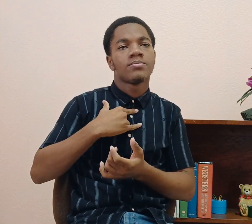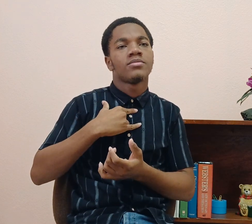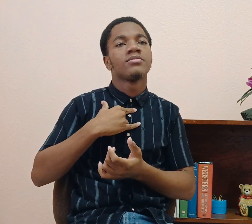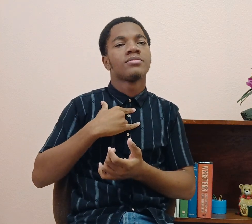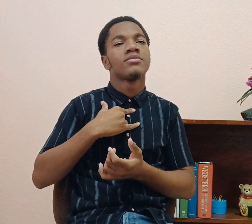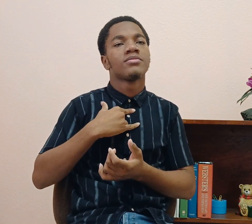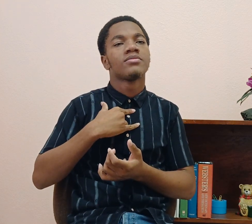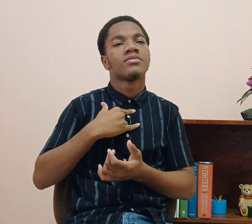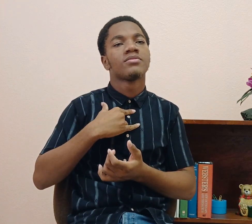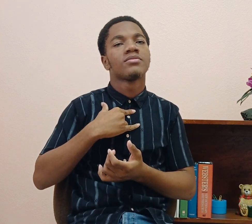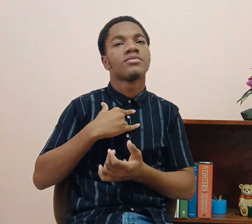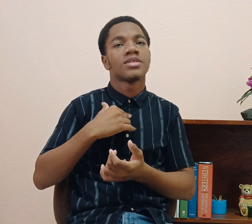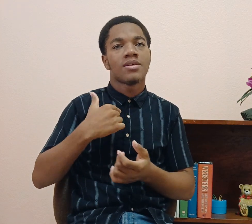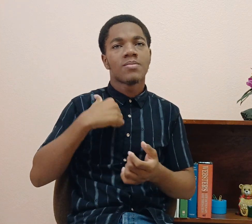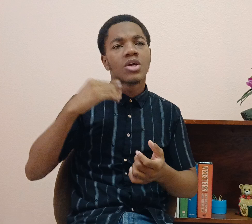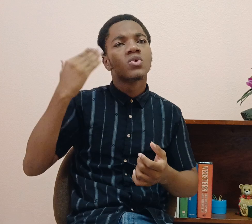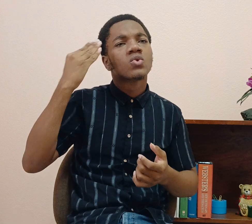I know that I love you, Lord